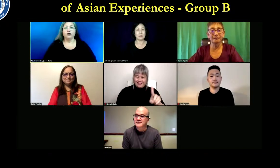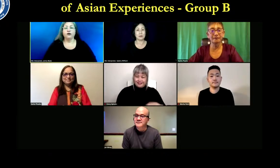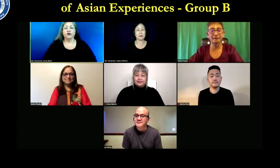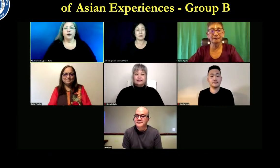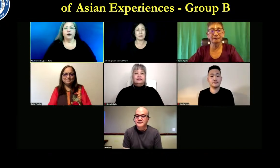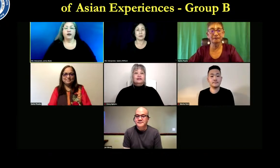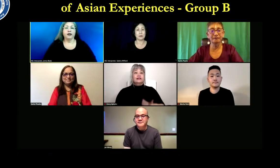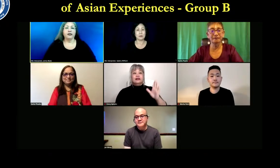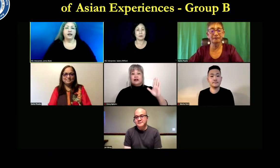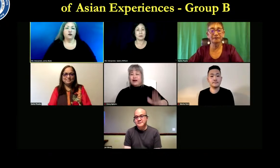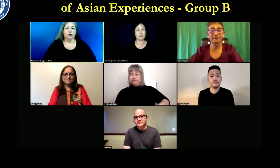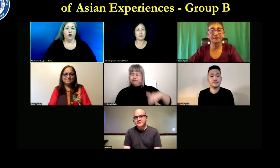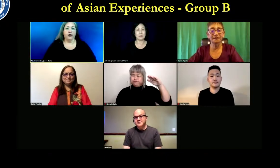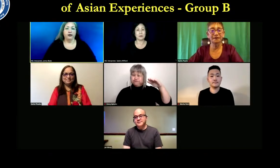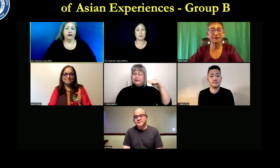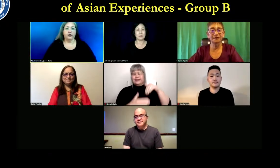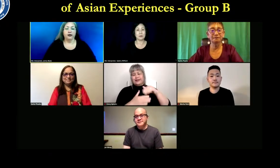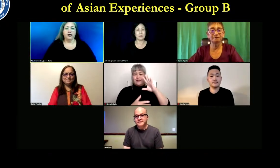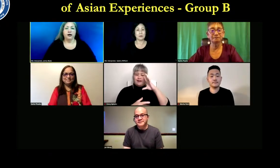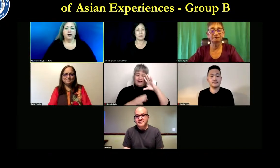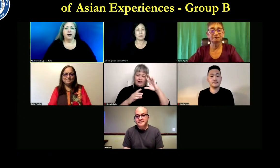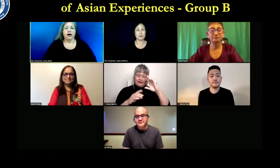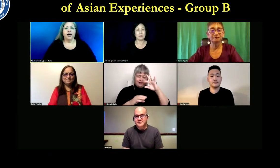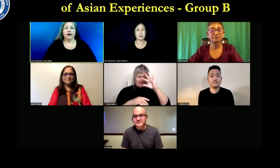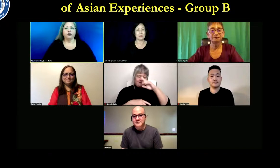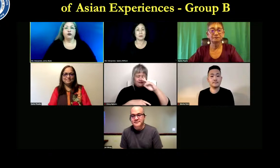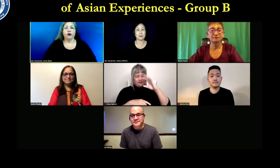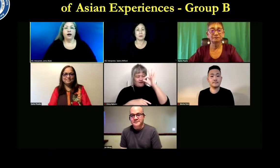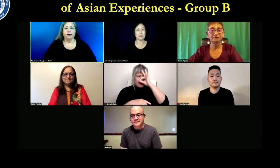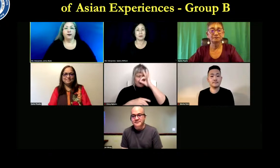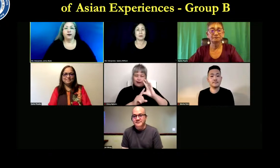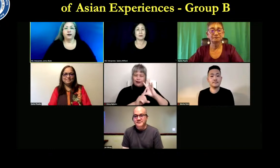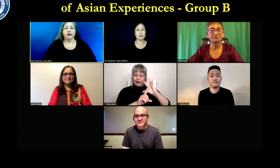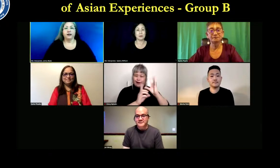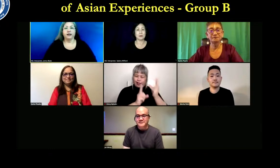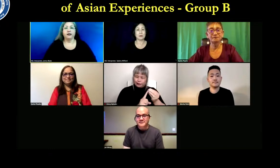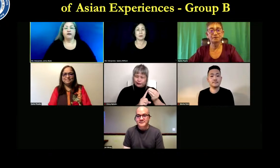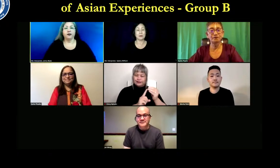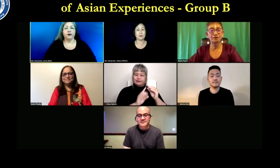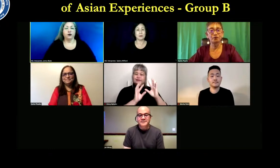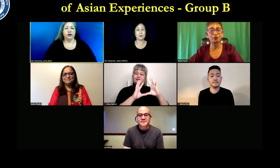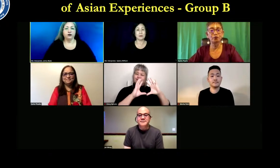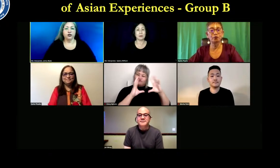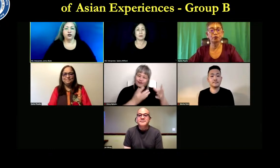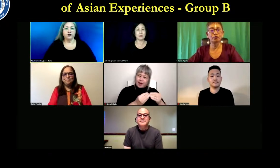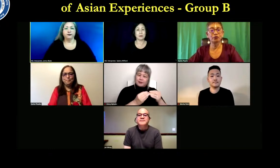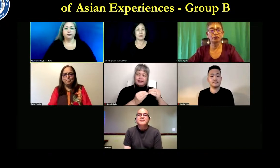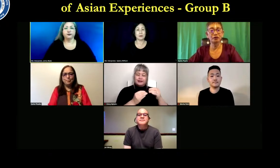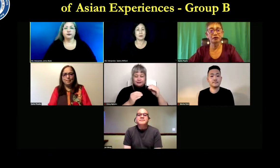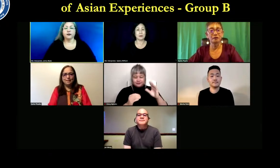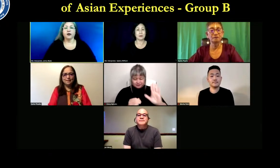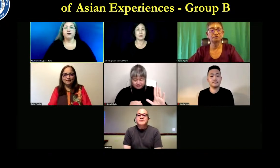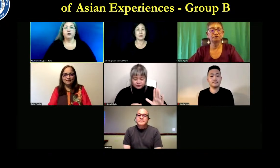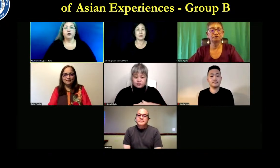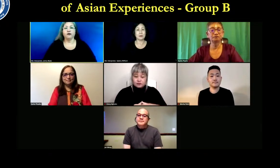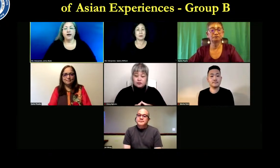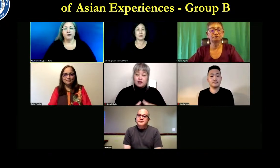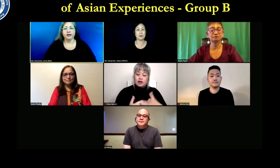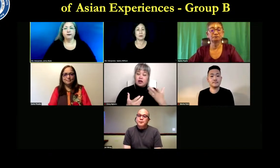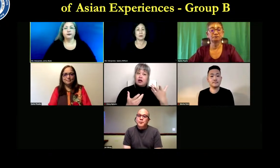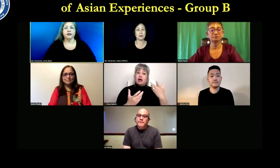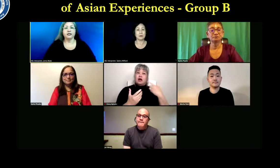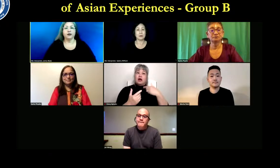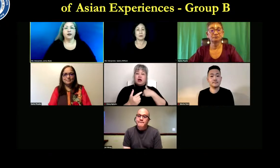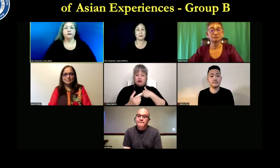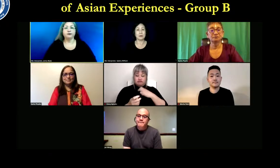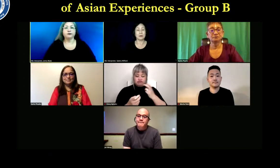but I moved to America at the age of one. I grew up in Filipino culture, Filipino